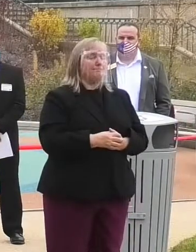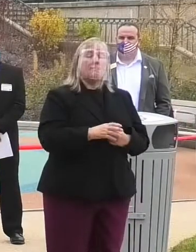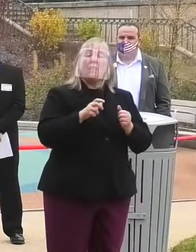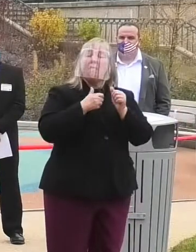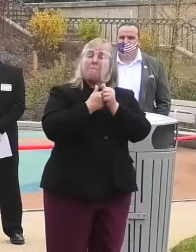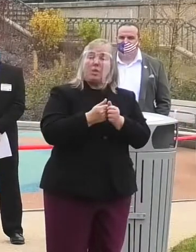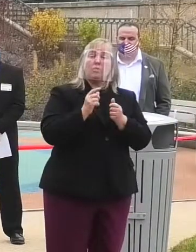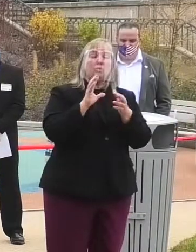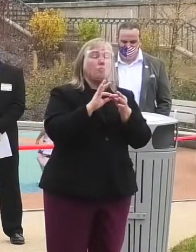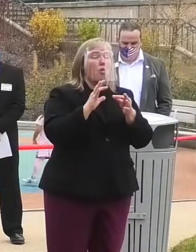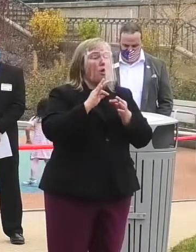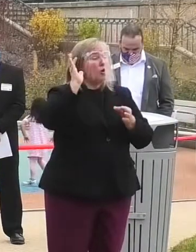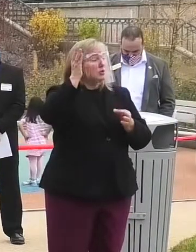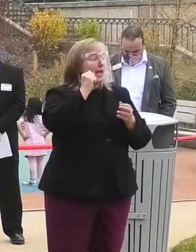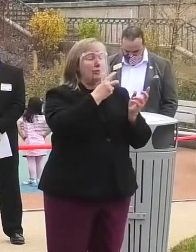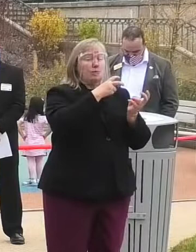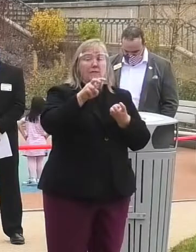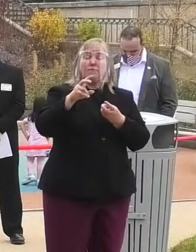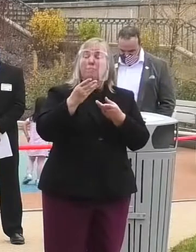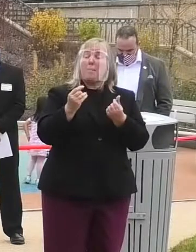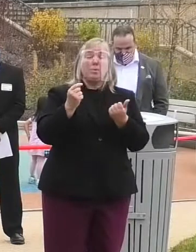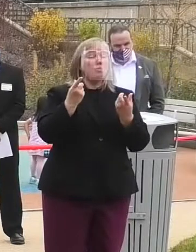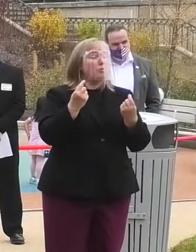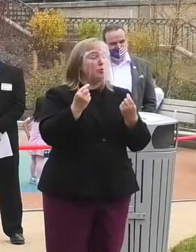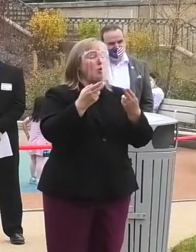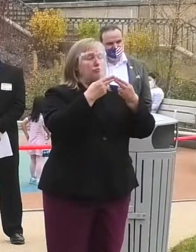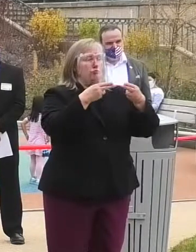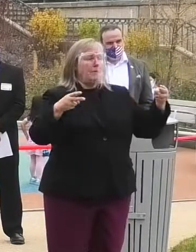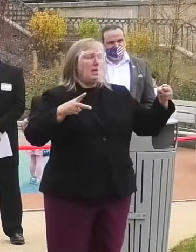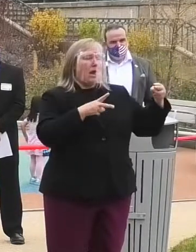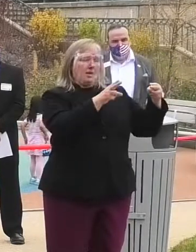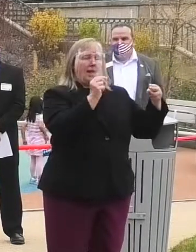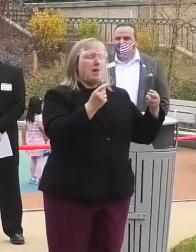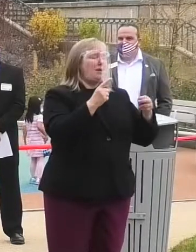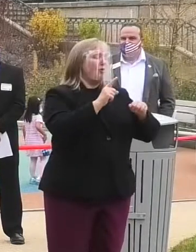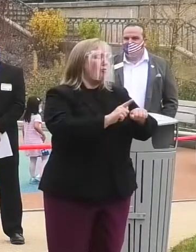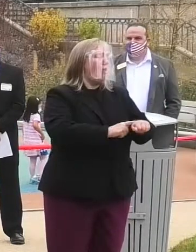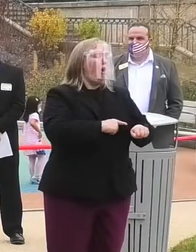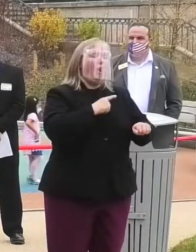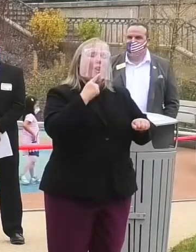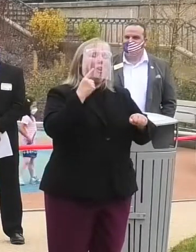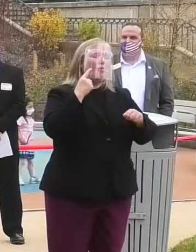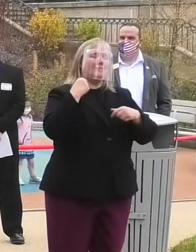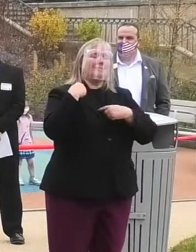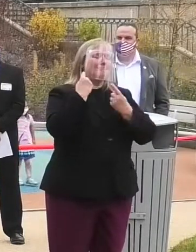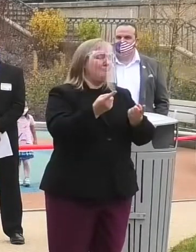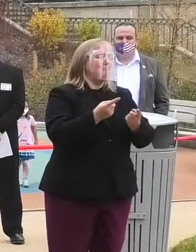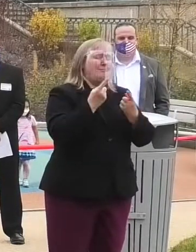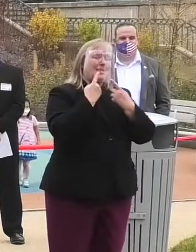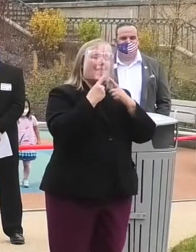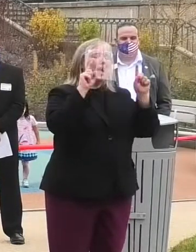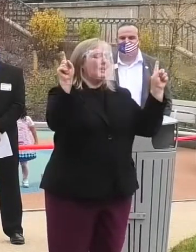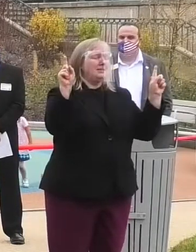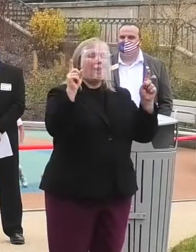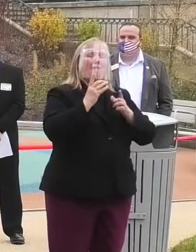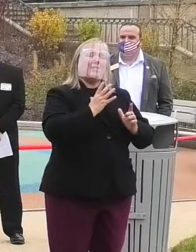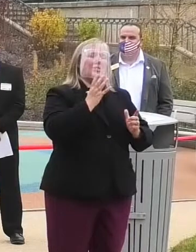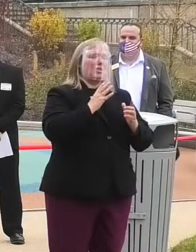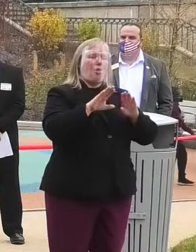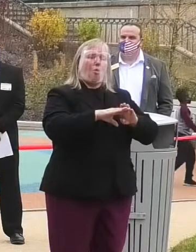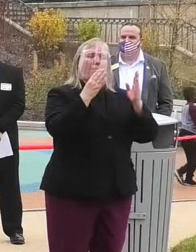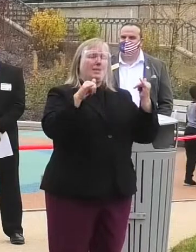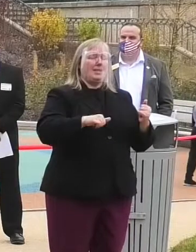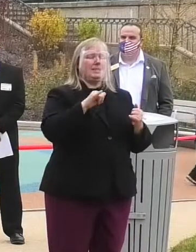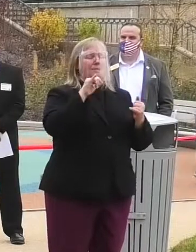Following the remarks and transfer of the property, we will have a ribbon cutting and at long last officially open this park, Millie Bailey